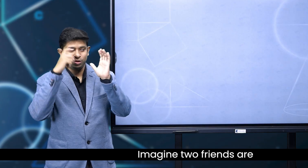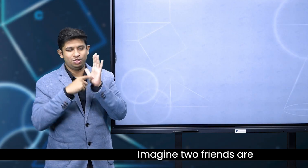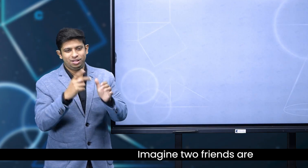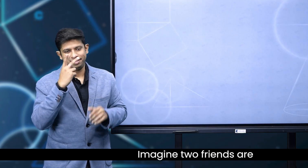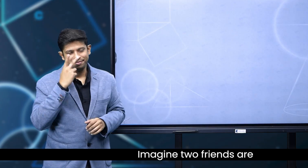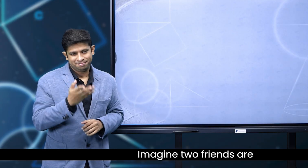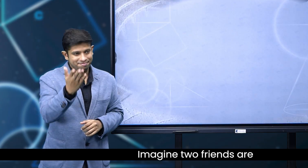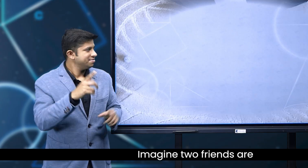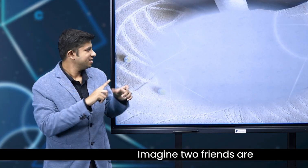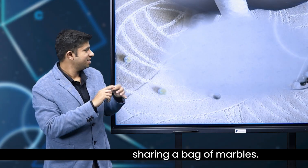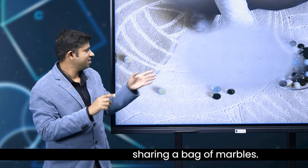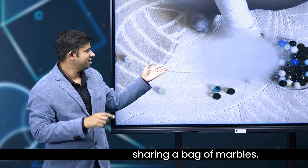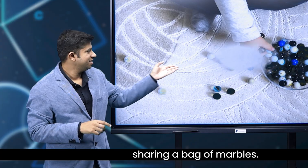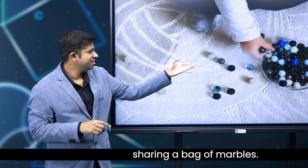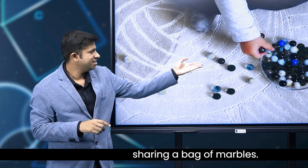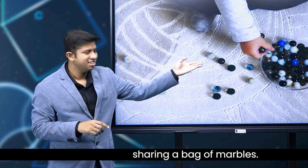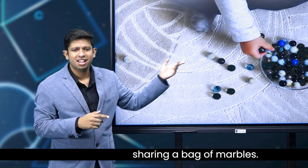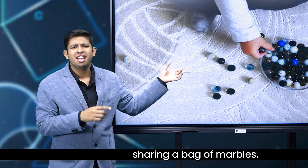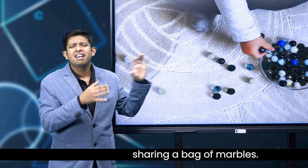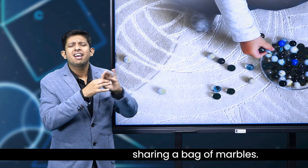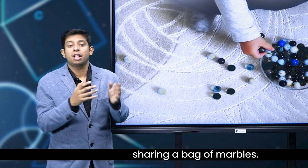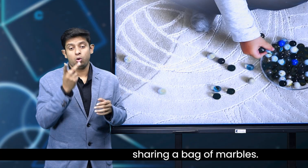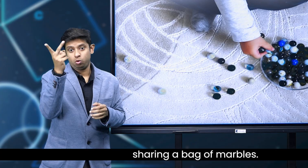Imagine two friends are sharing a bag of marbles.